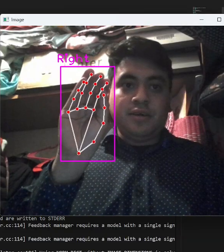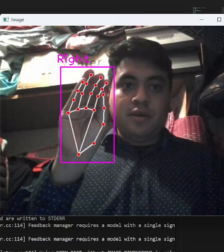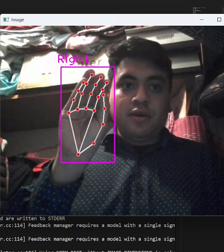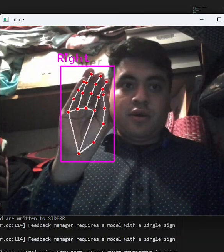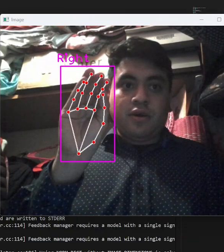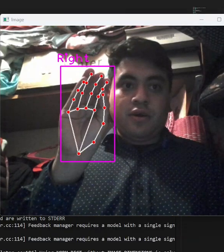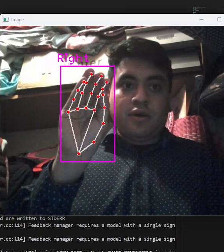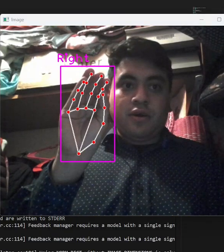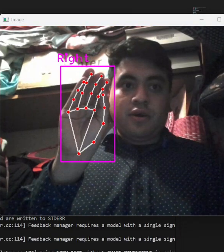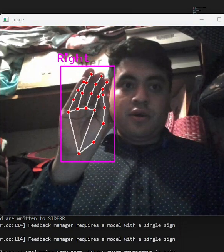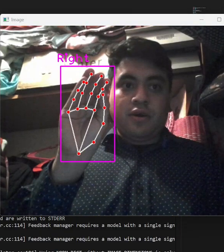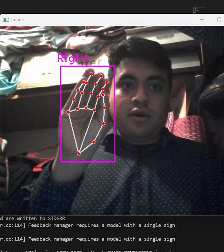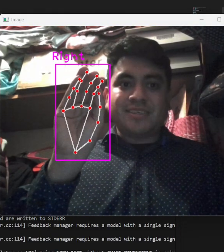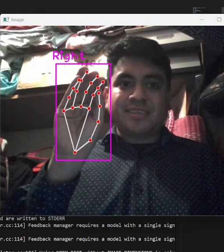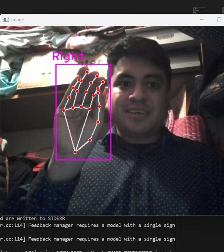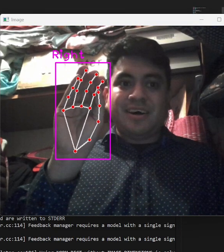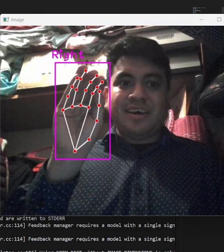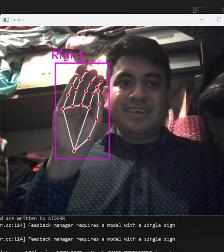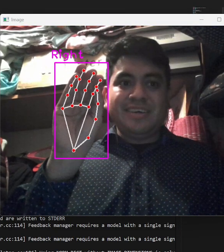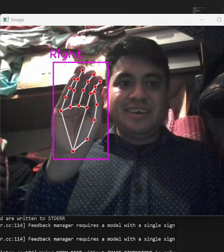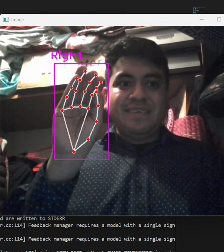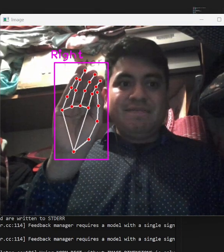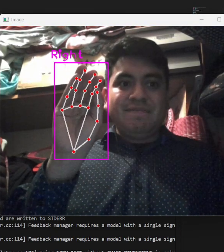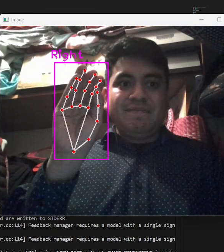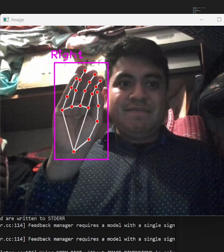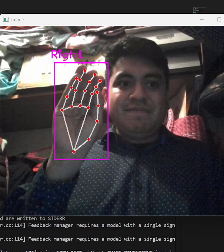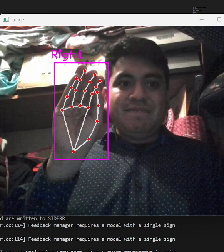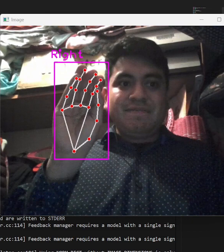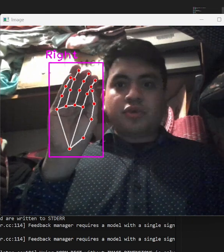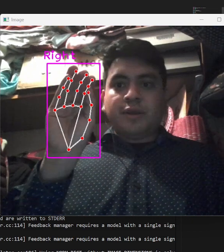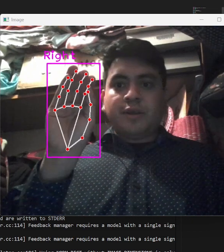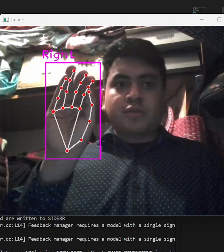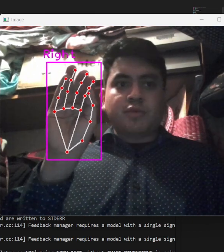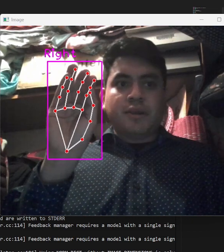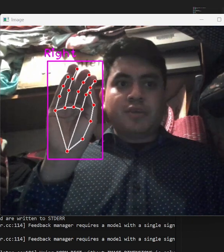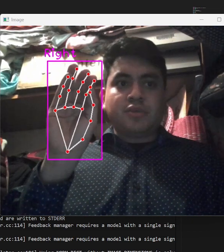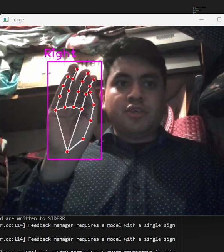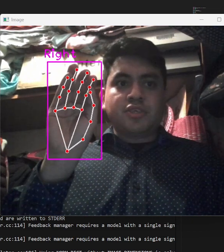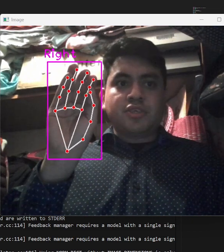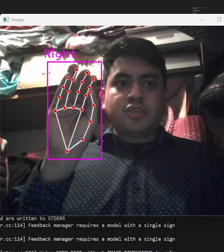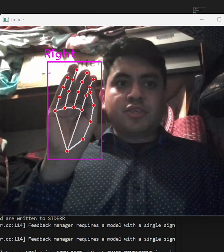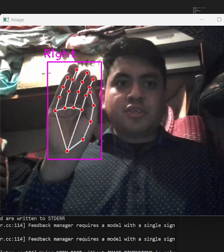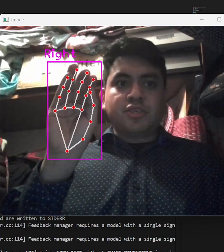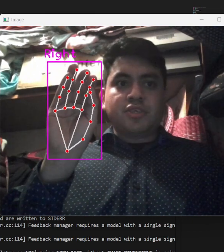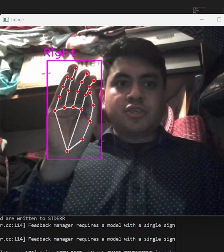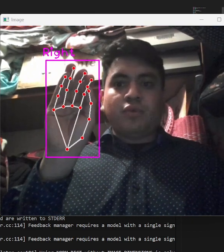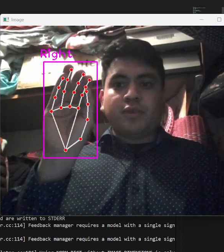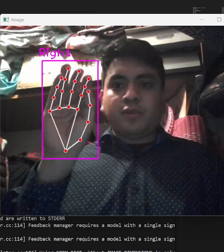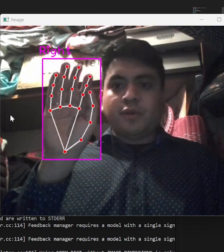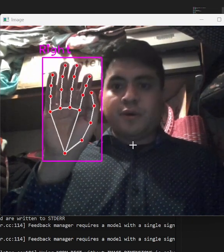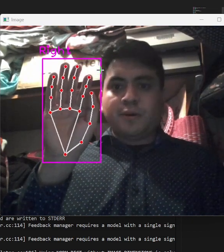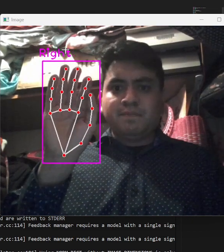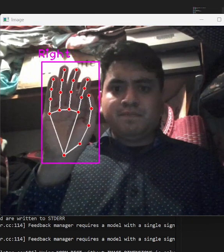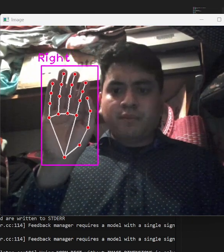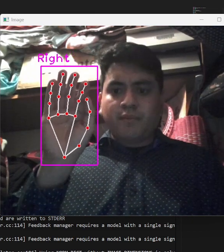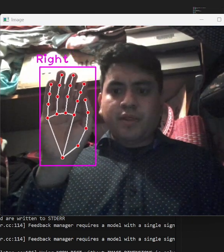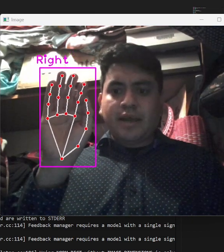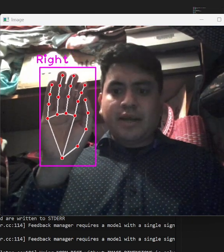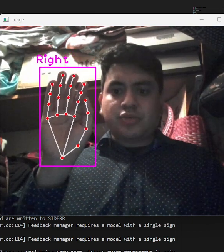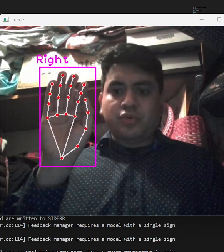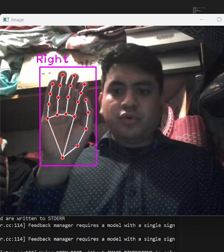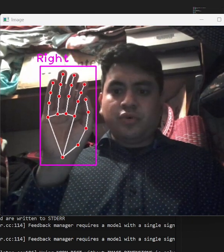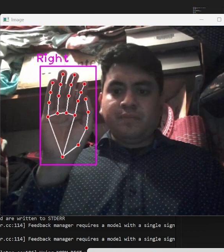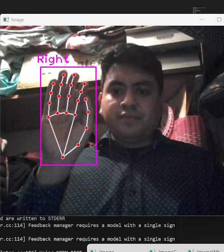screen, which is right here on the side. And this screen right here doesn't really matter too much. It just helps me out with